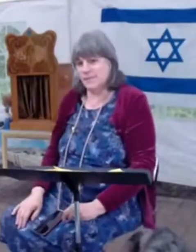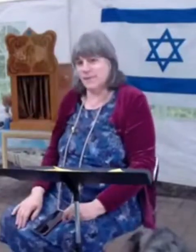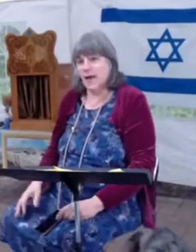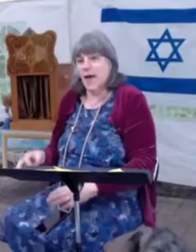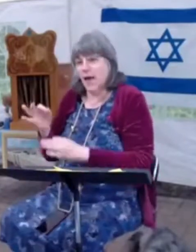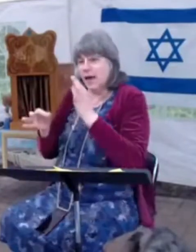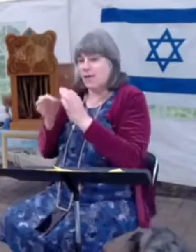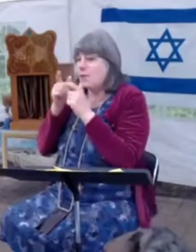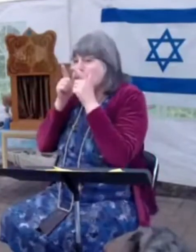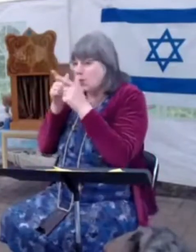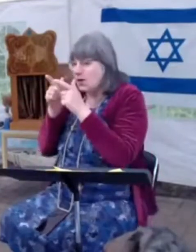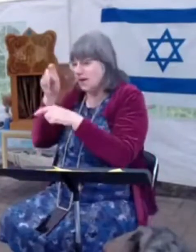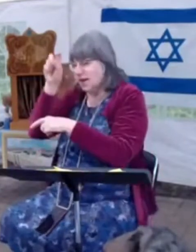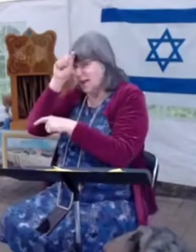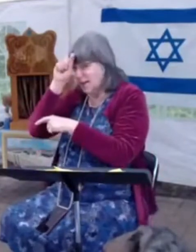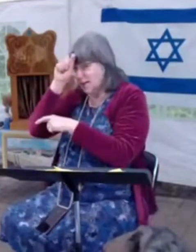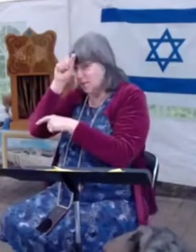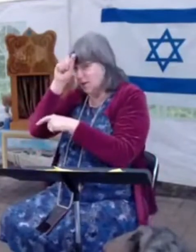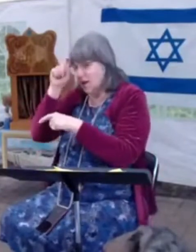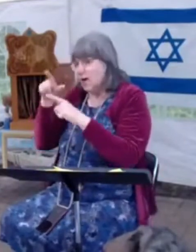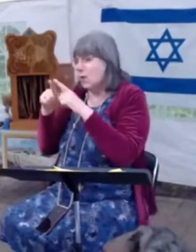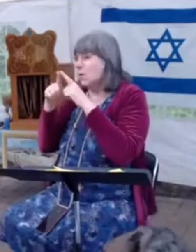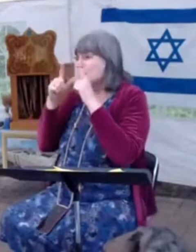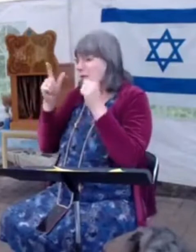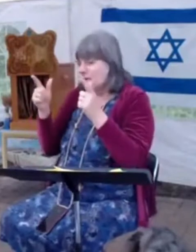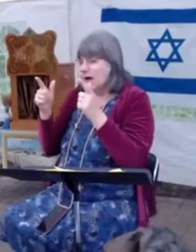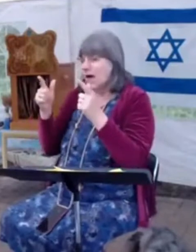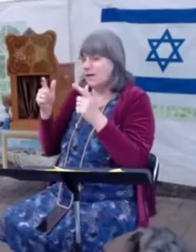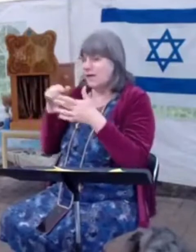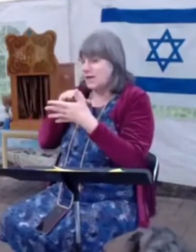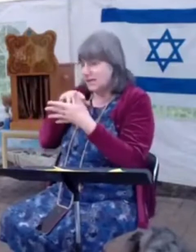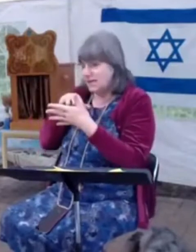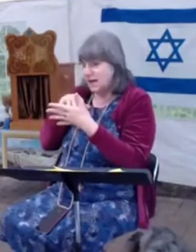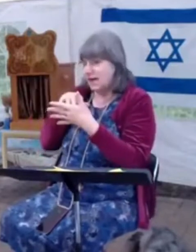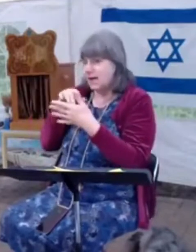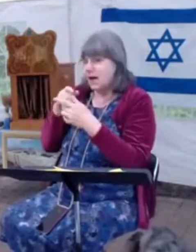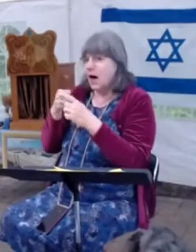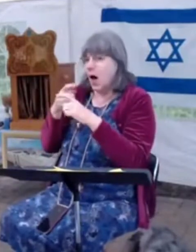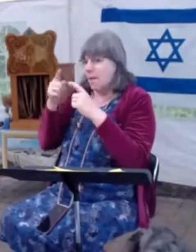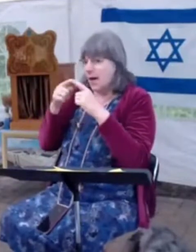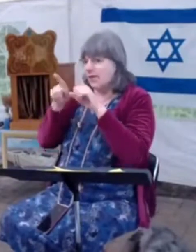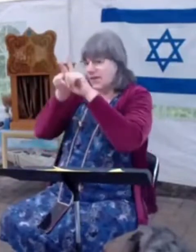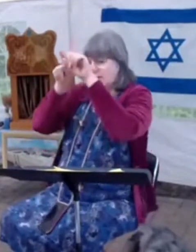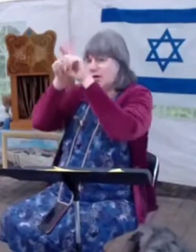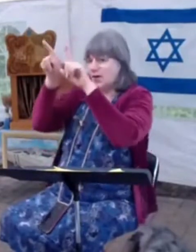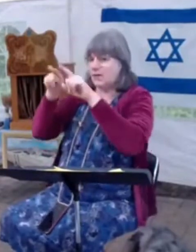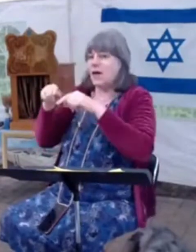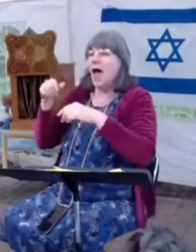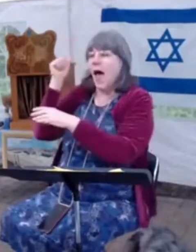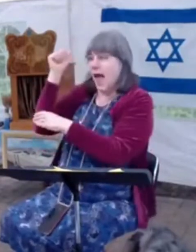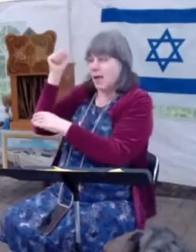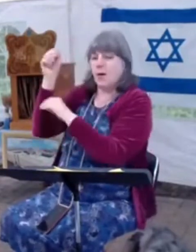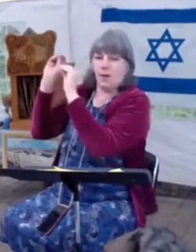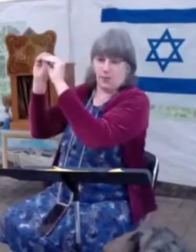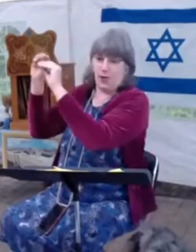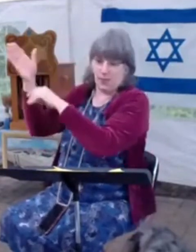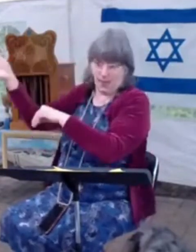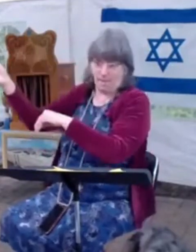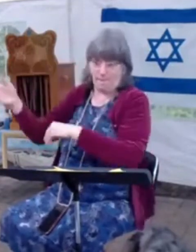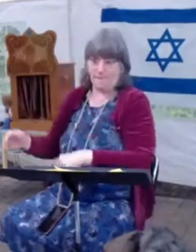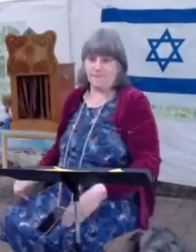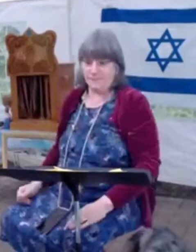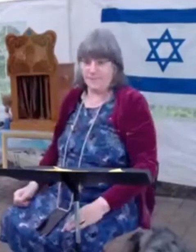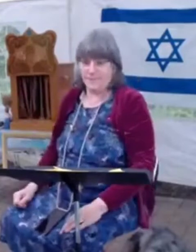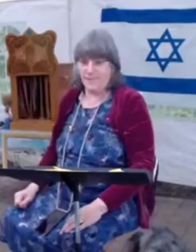charts that Shem was alive. Shem, the son of Noah, was alive during the days of Abraham. Might be very old,